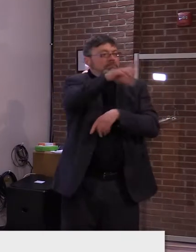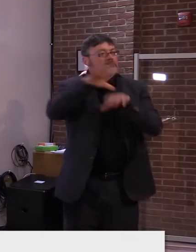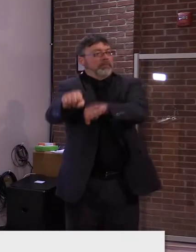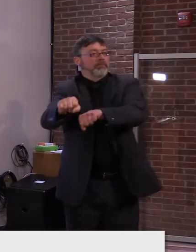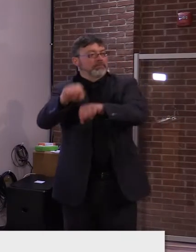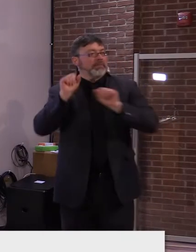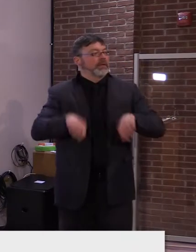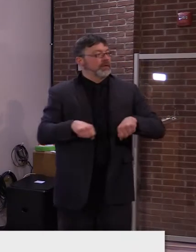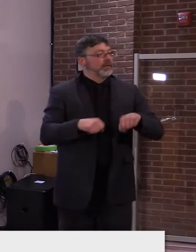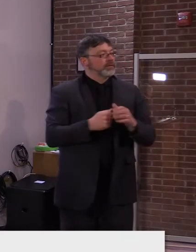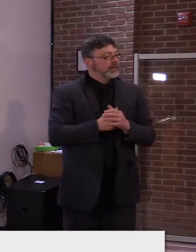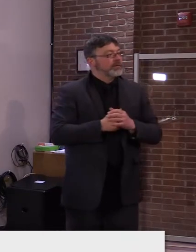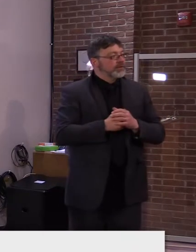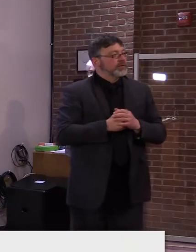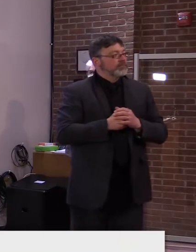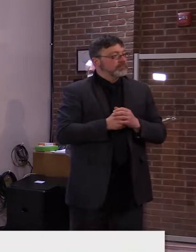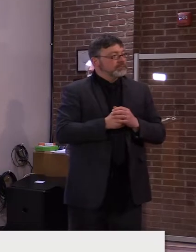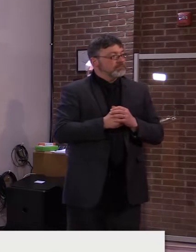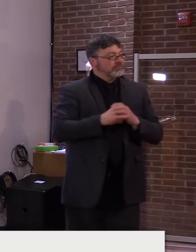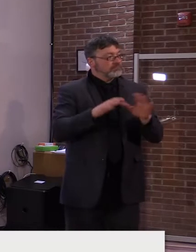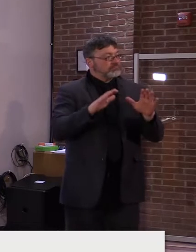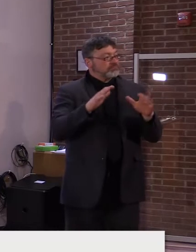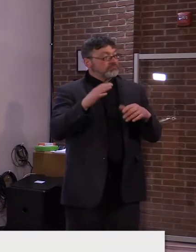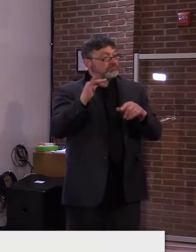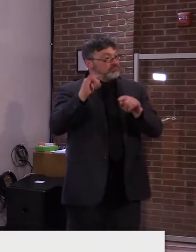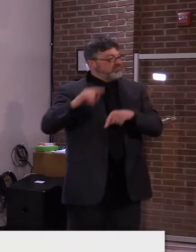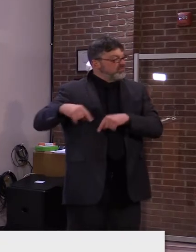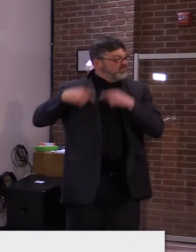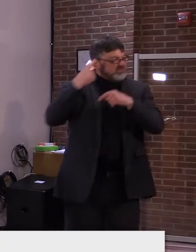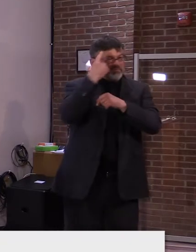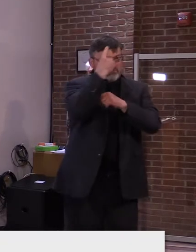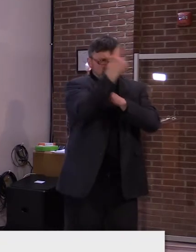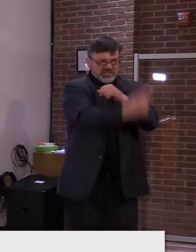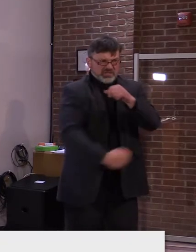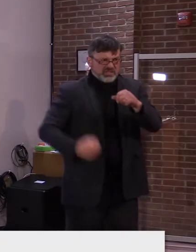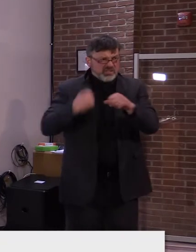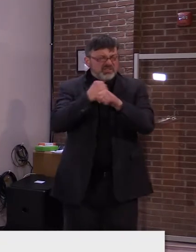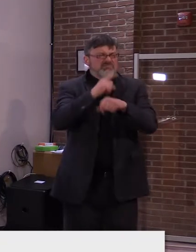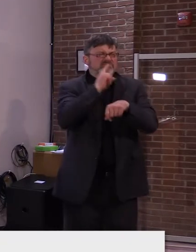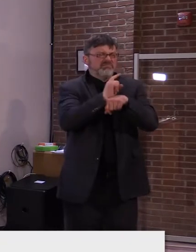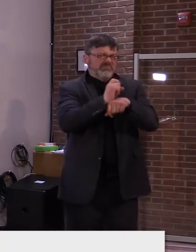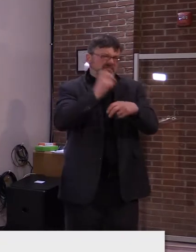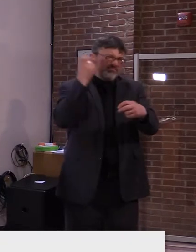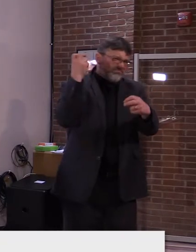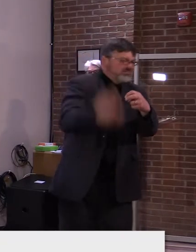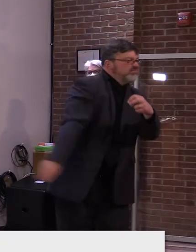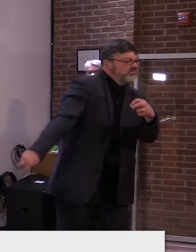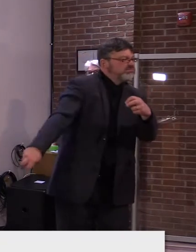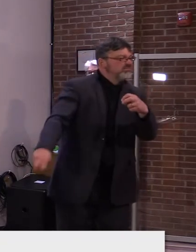and throughout this difficult time, I'm just proud to be a Vermonter. Vermonters